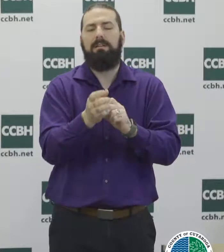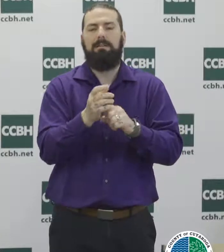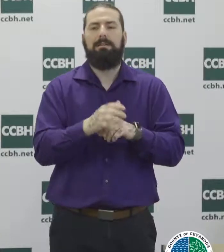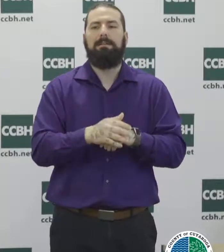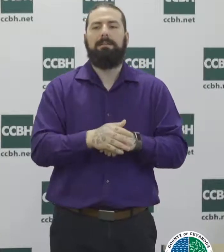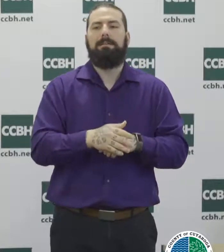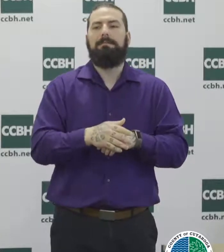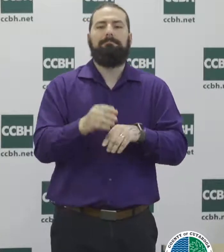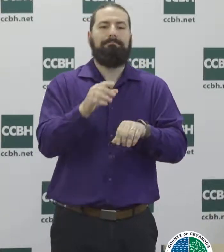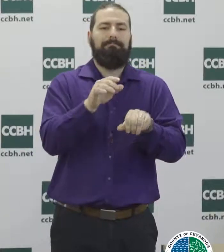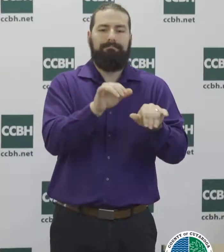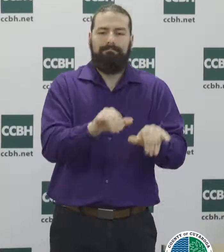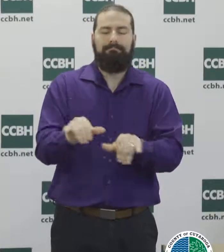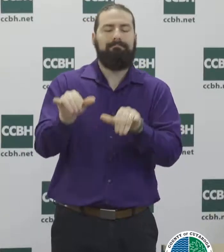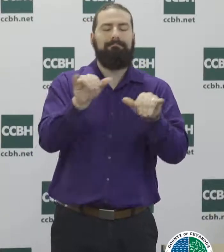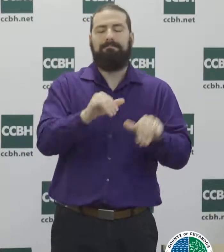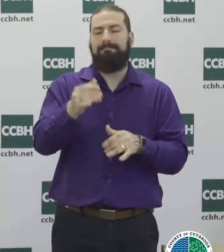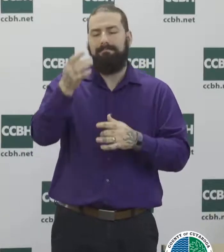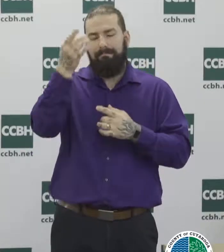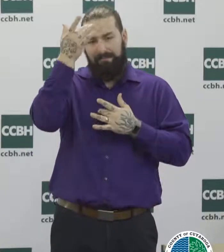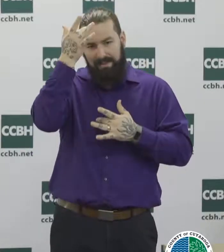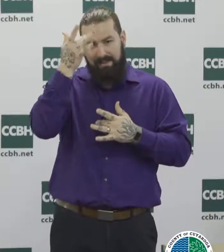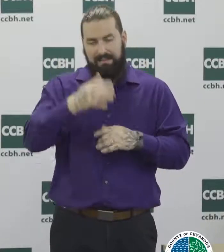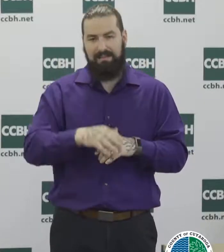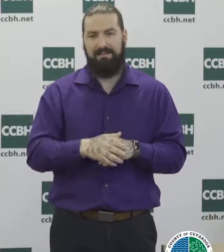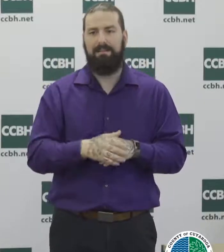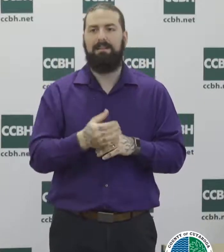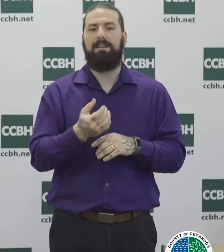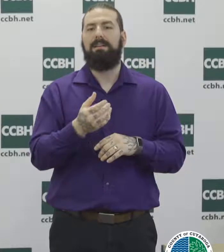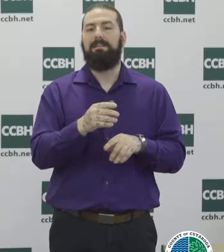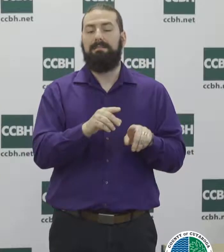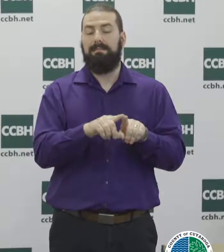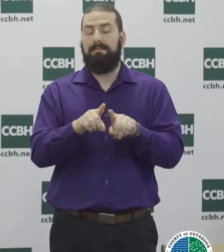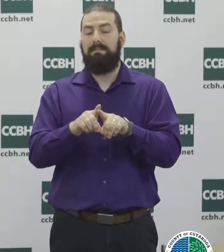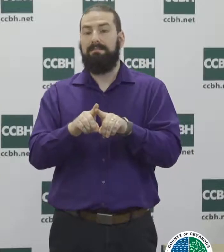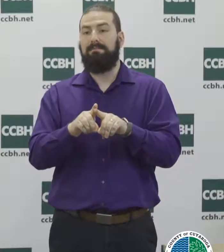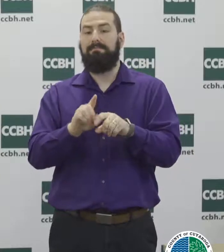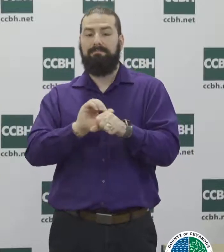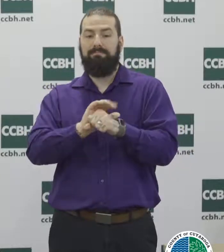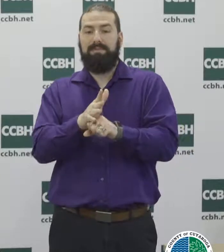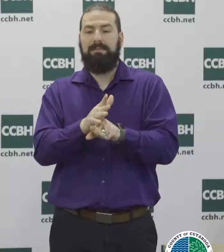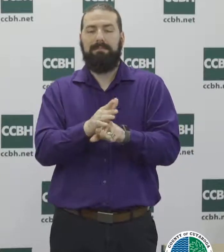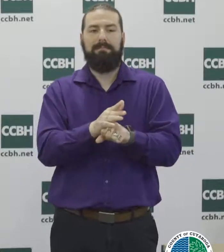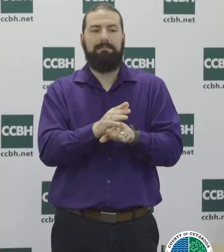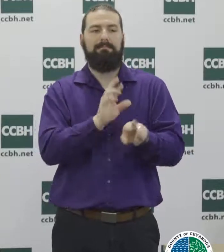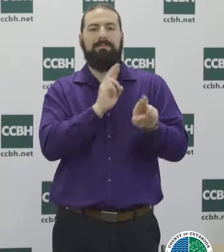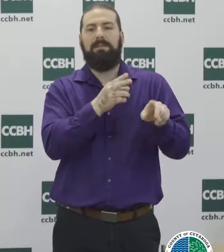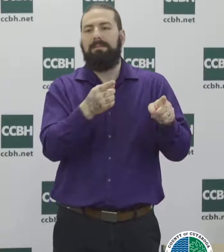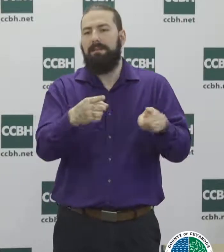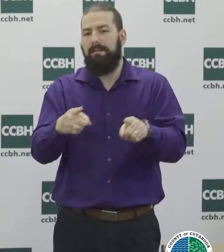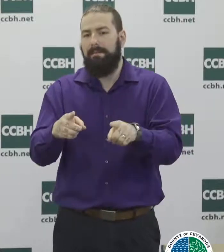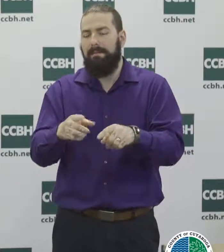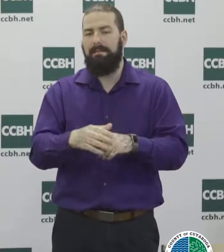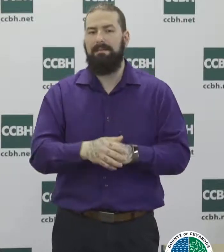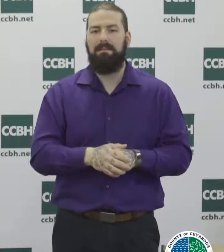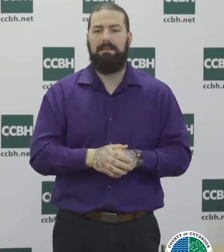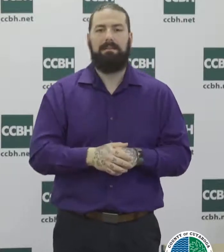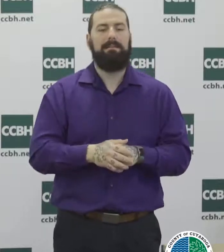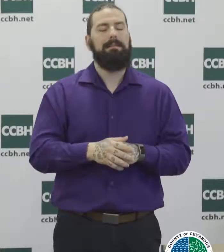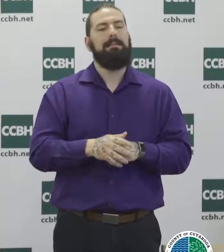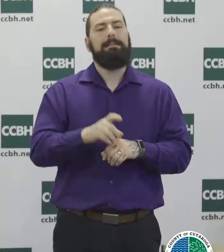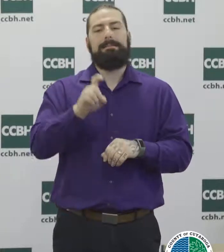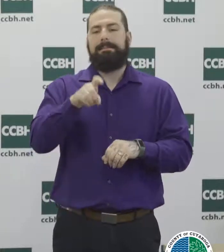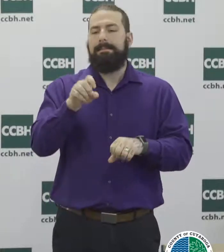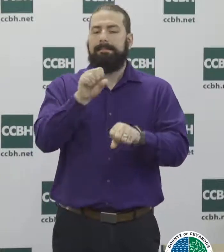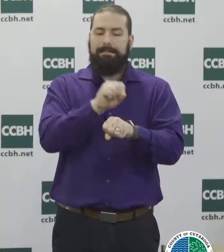infant mortality, and outcomes in COVID-19? It will take, and continue to take, and many people have worked on this for many